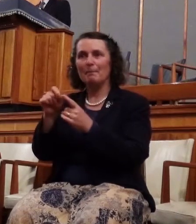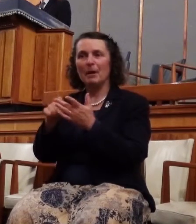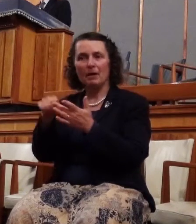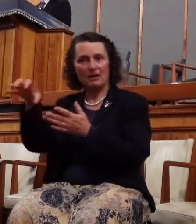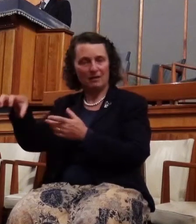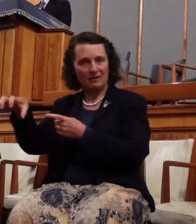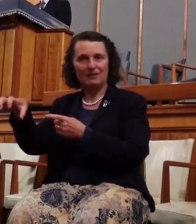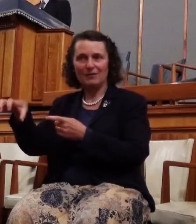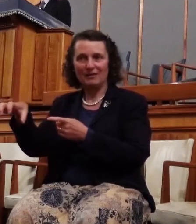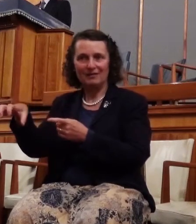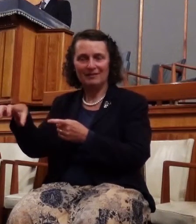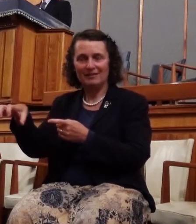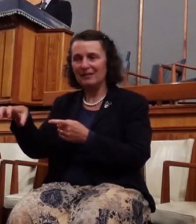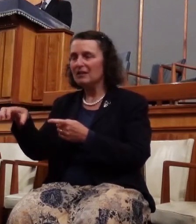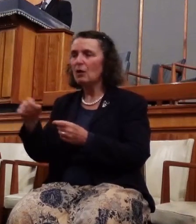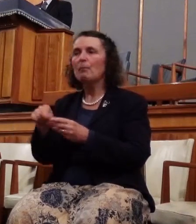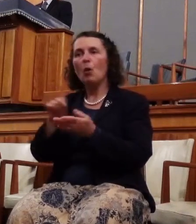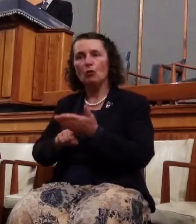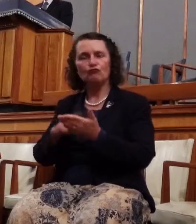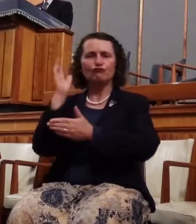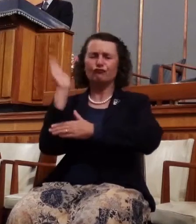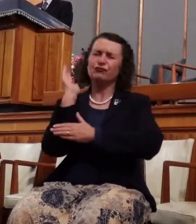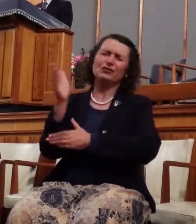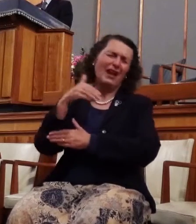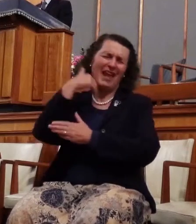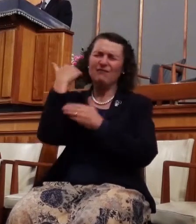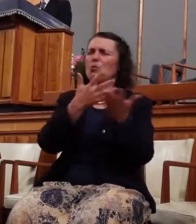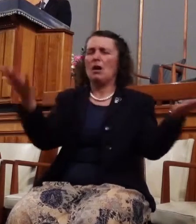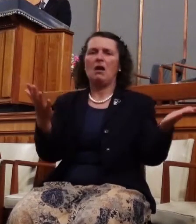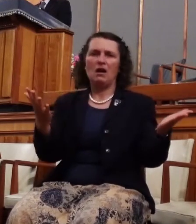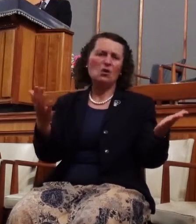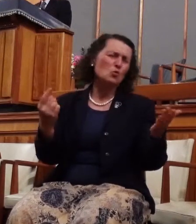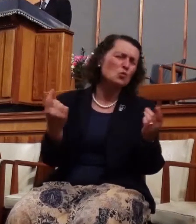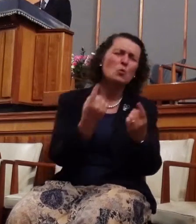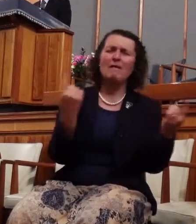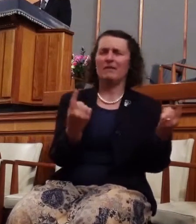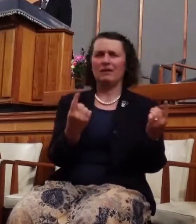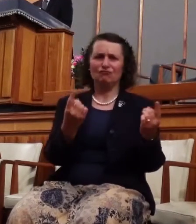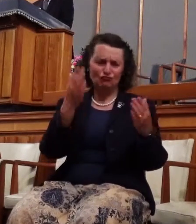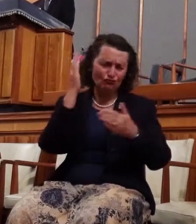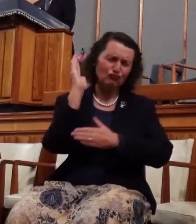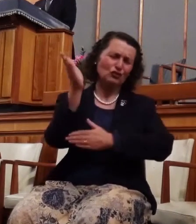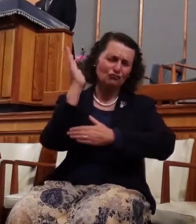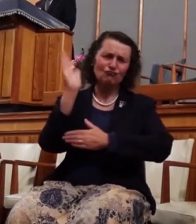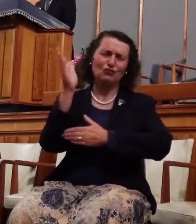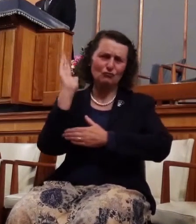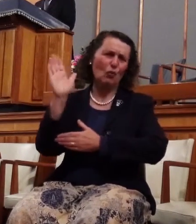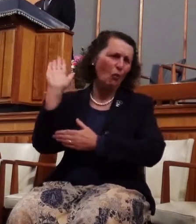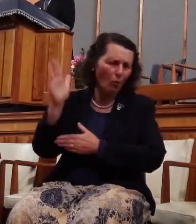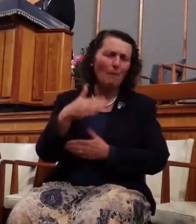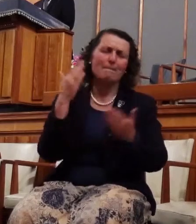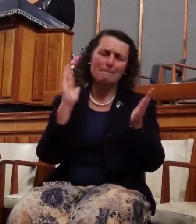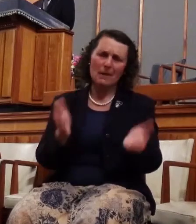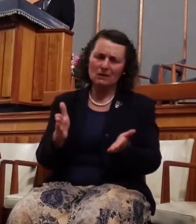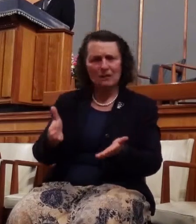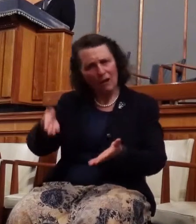order to find and to find way to repent before the Lord and have his sins be